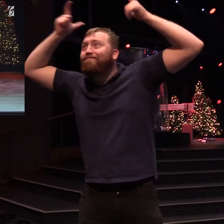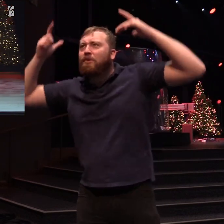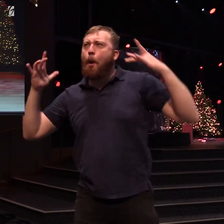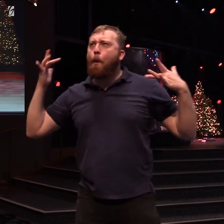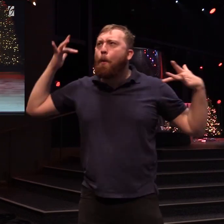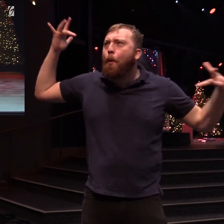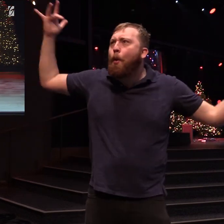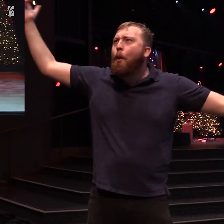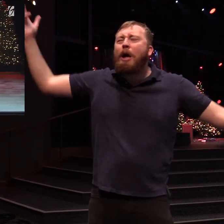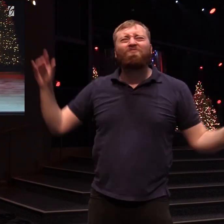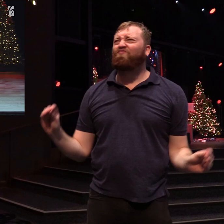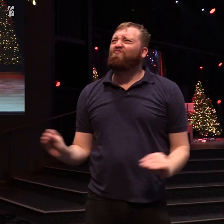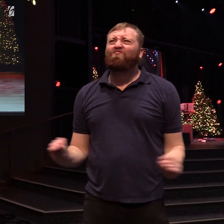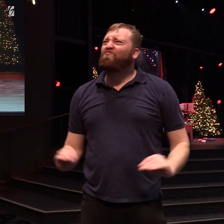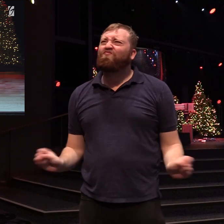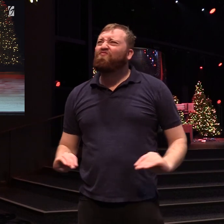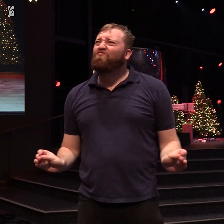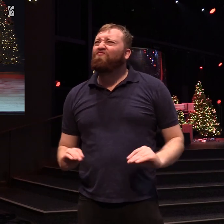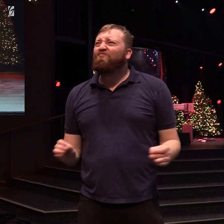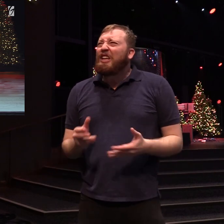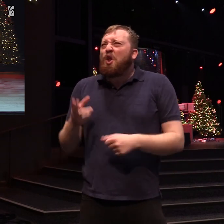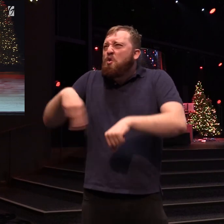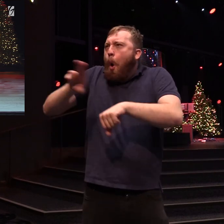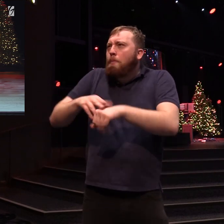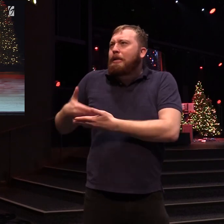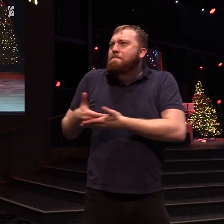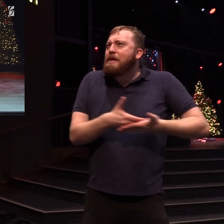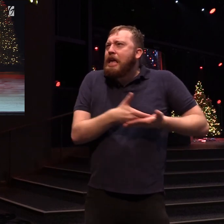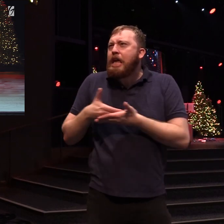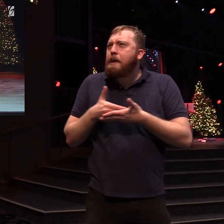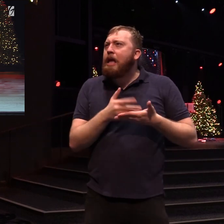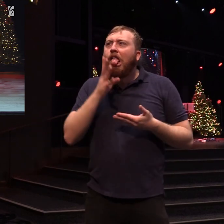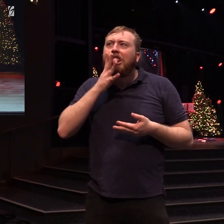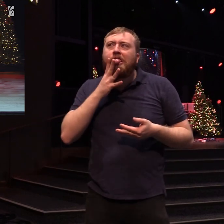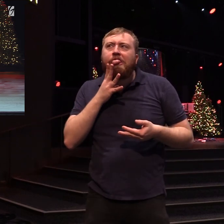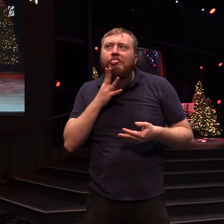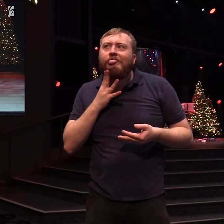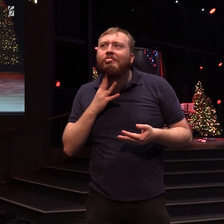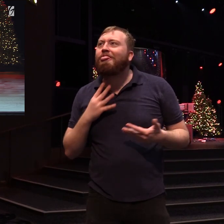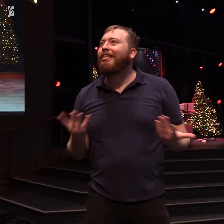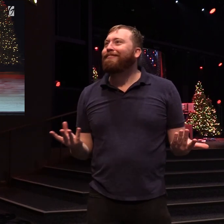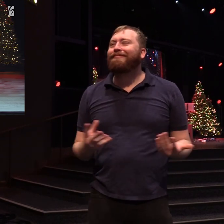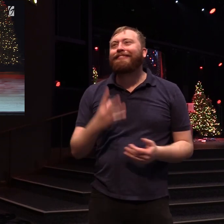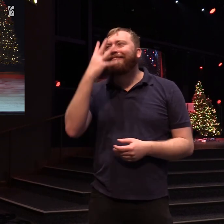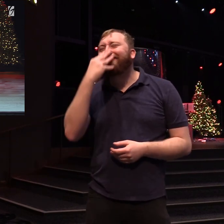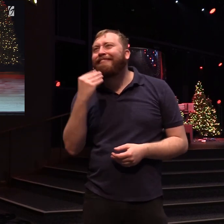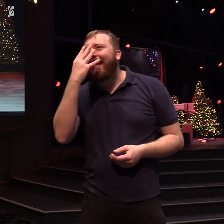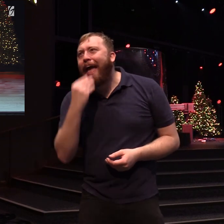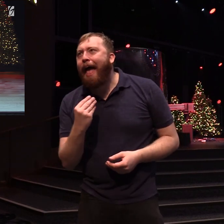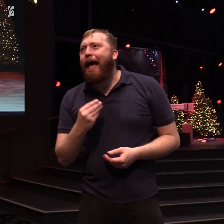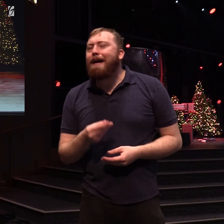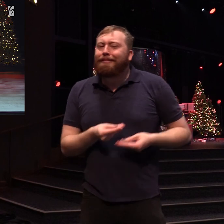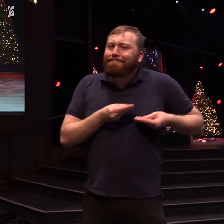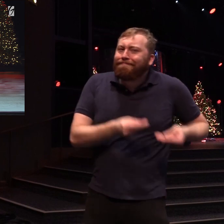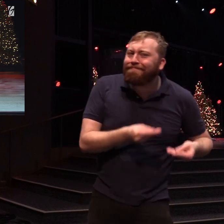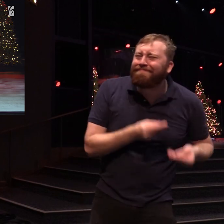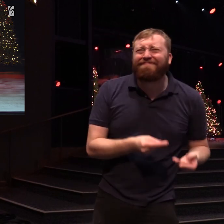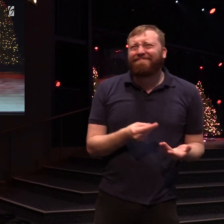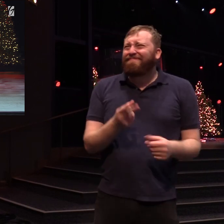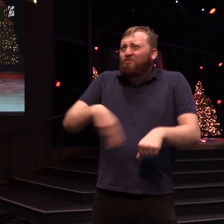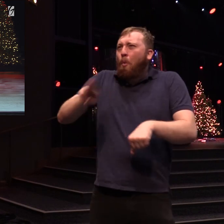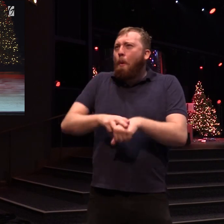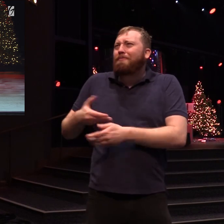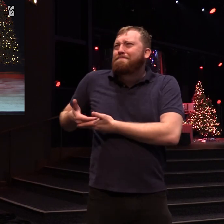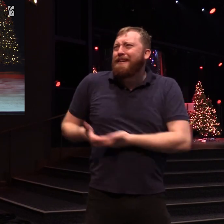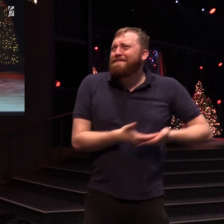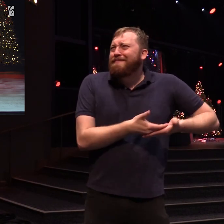no glow about him. He gurgled. He slept. He nursed. He was a baby.